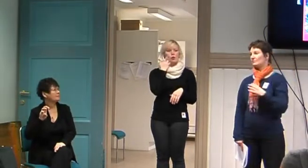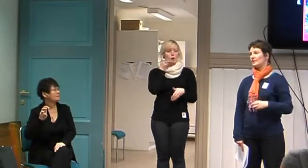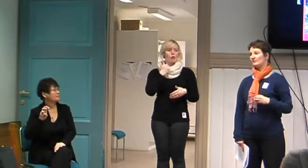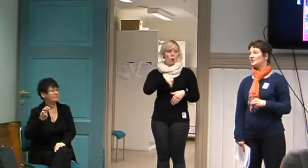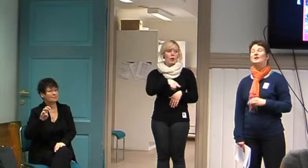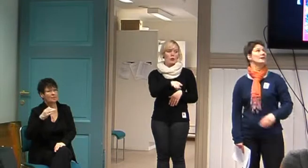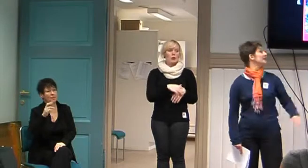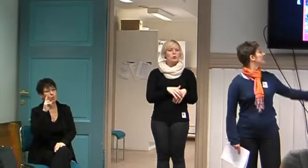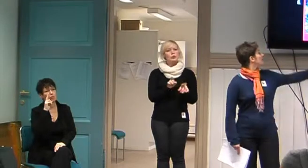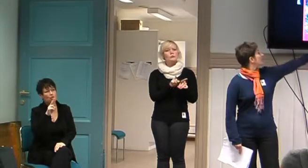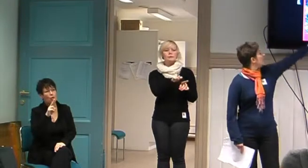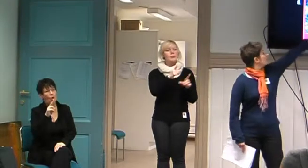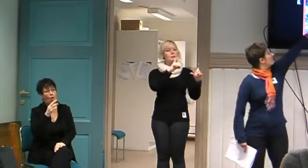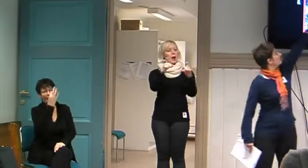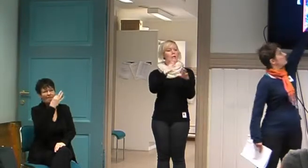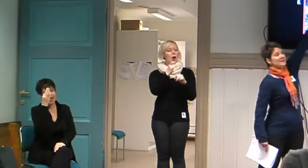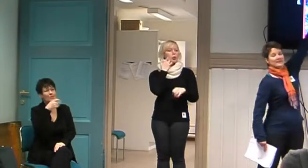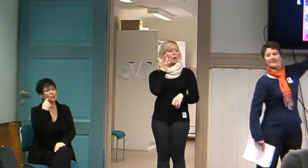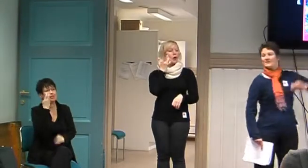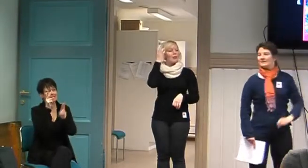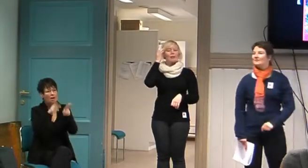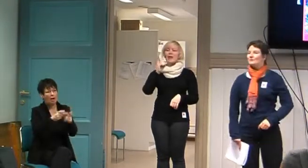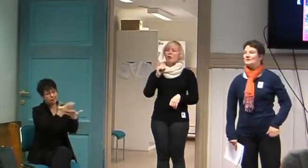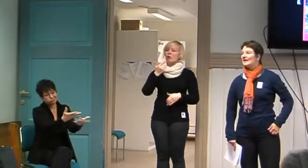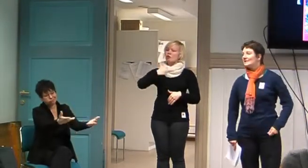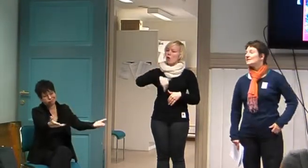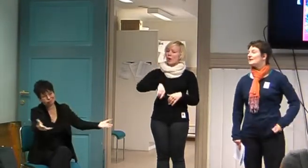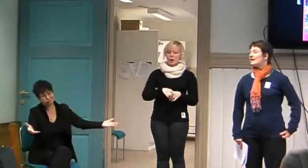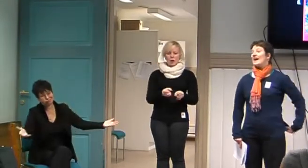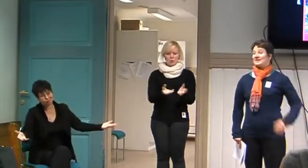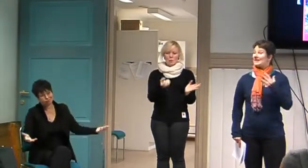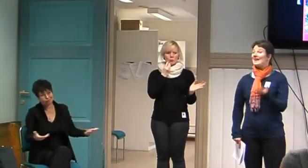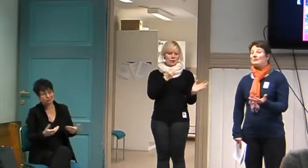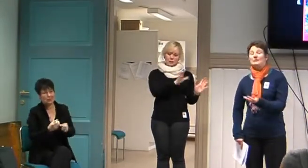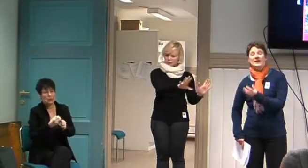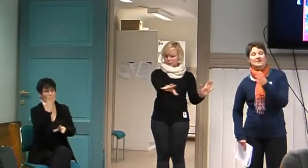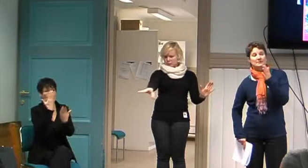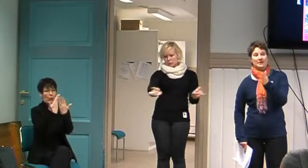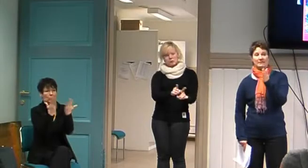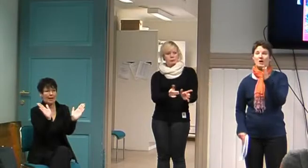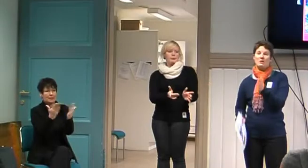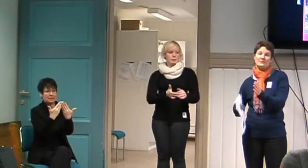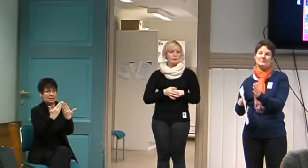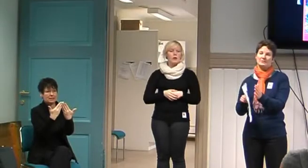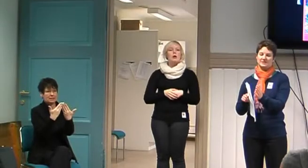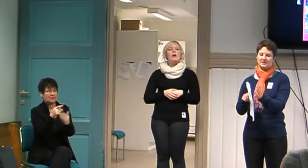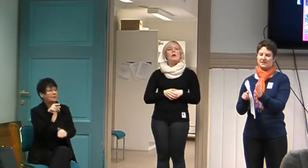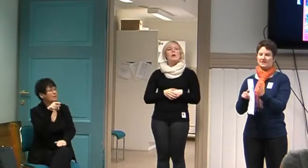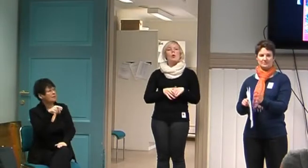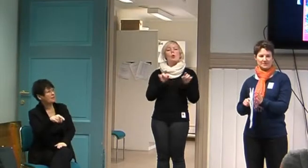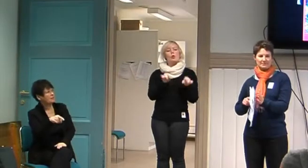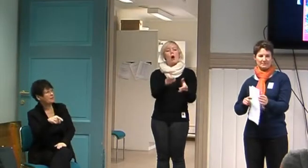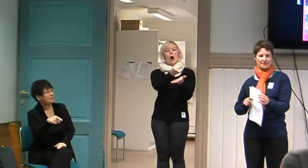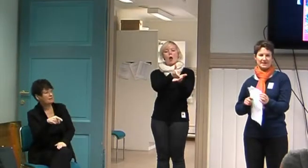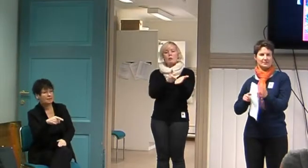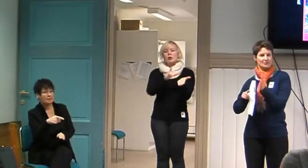flowers when she died, being left at the Golden Gates. And is now, in fact, half of the building is open